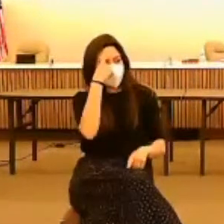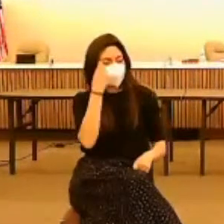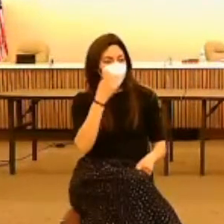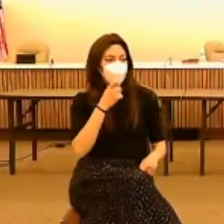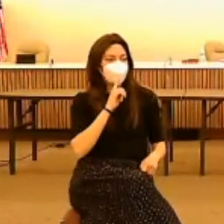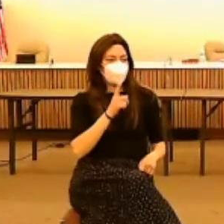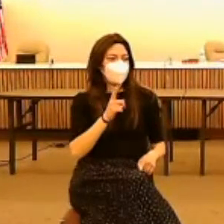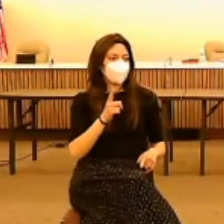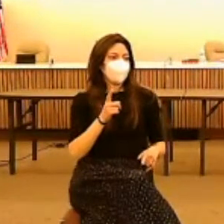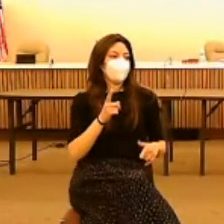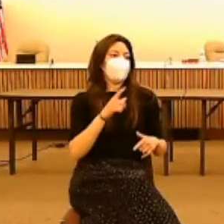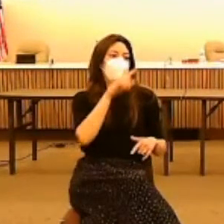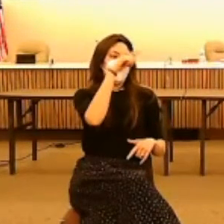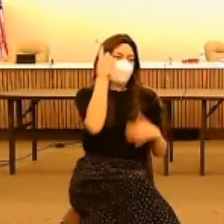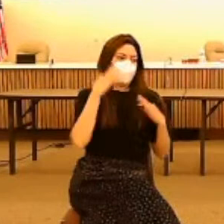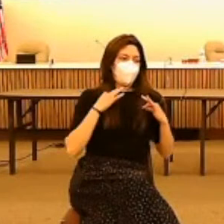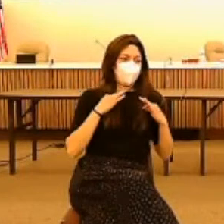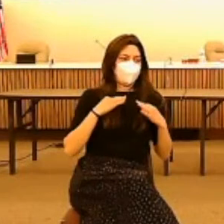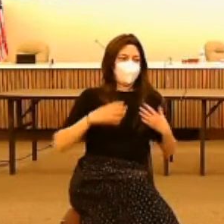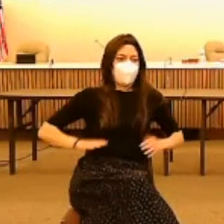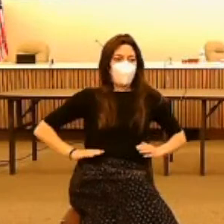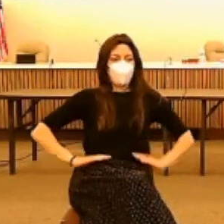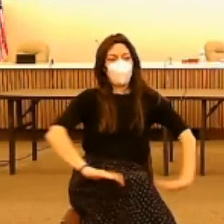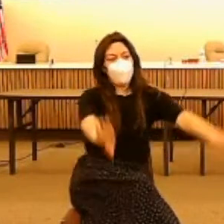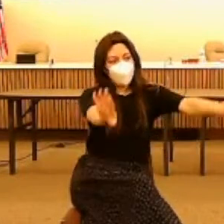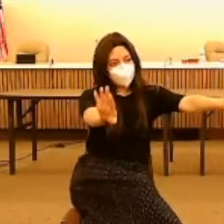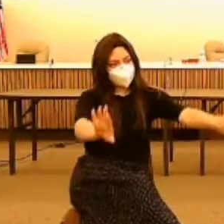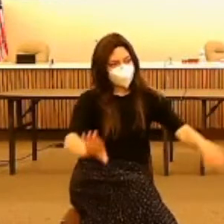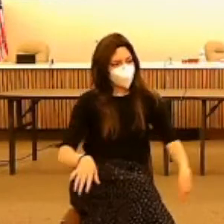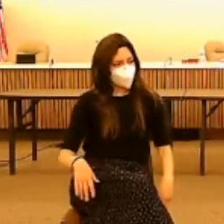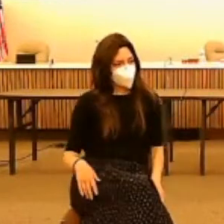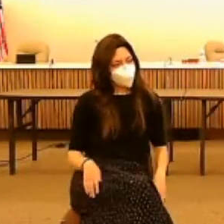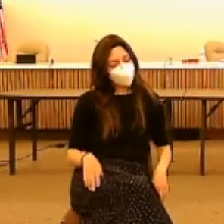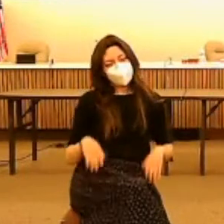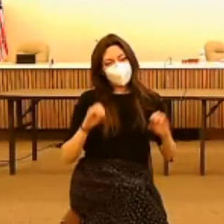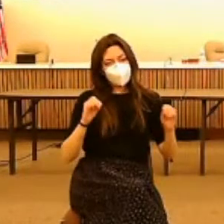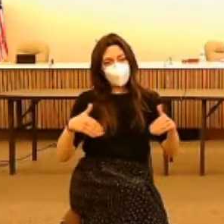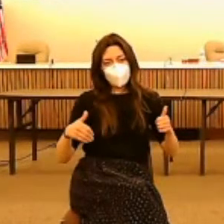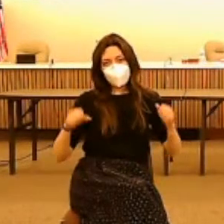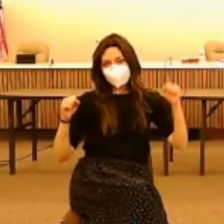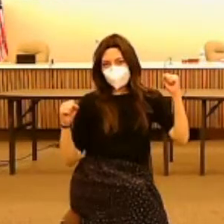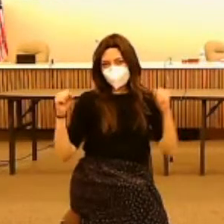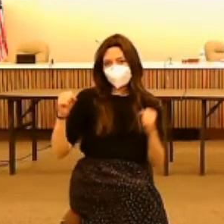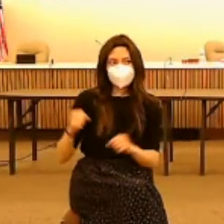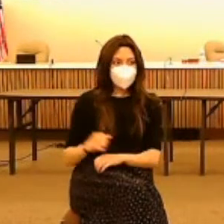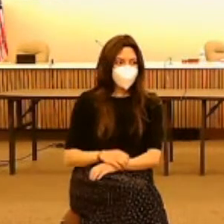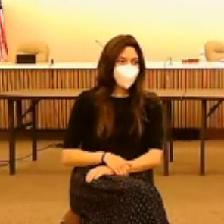I don't know, is it sectionals or something, but he said it's going to be, where did he tell